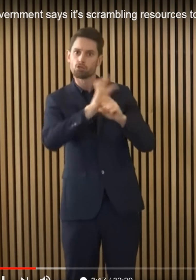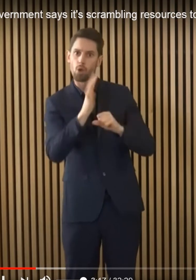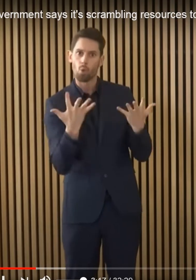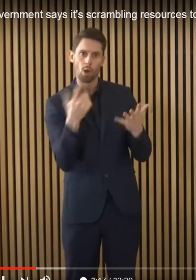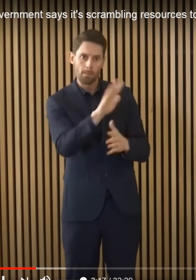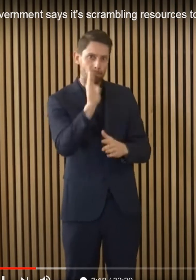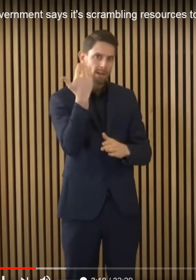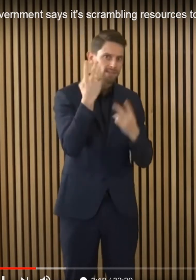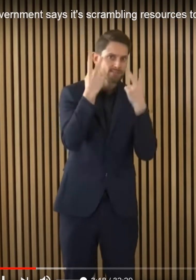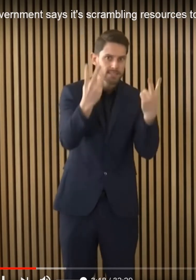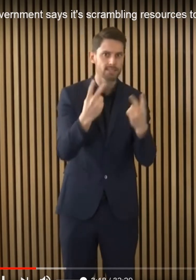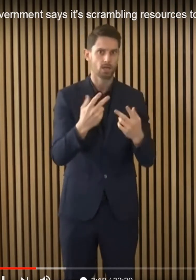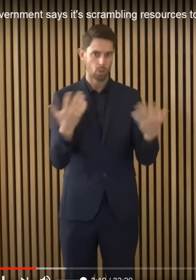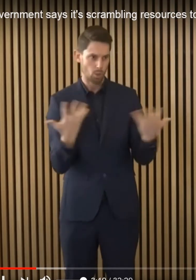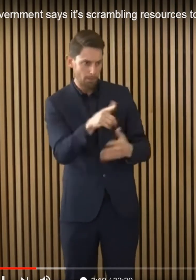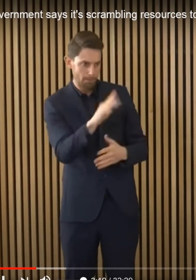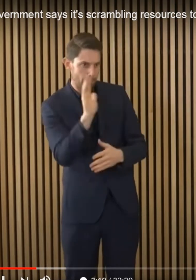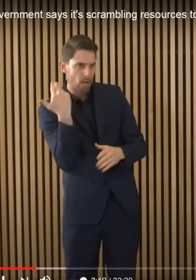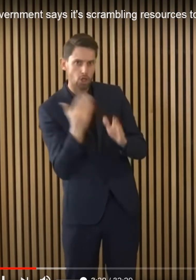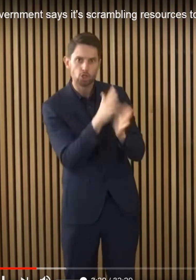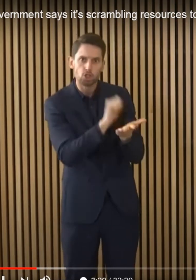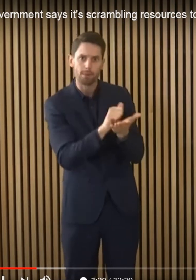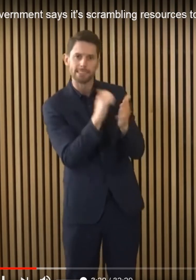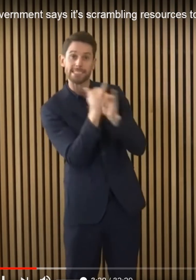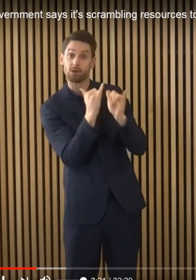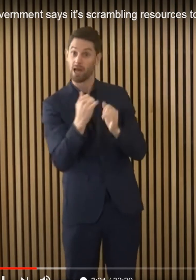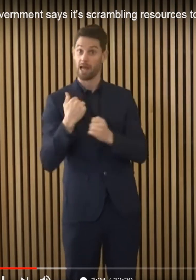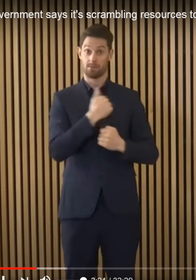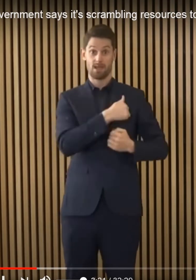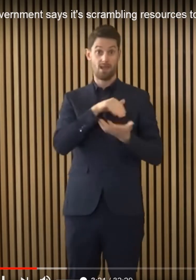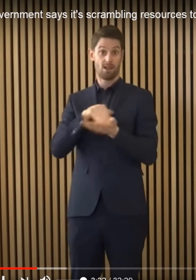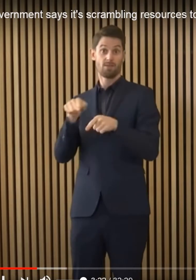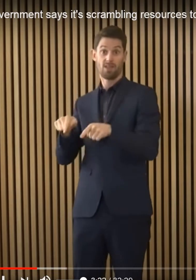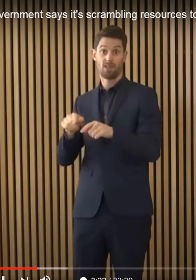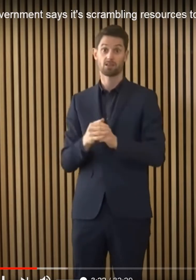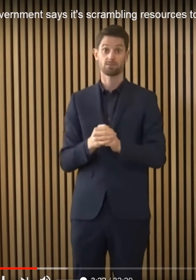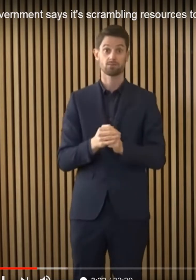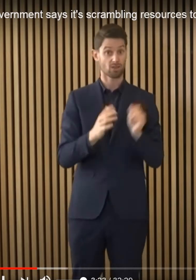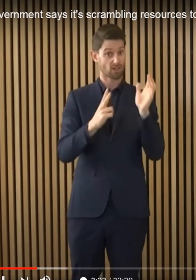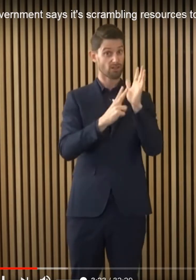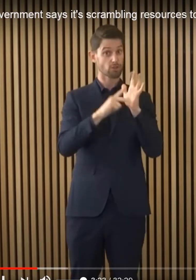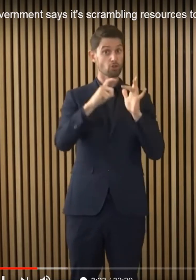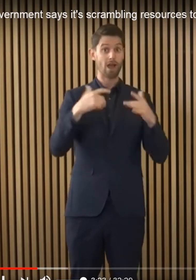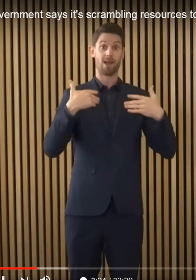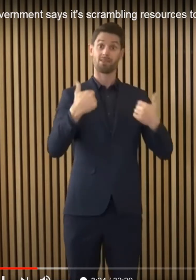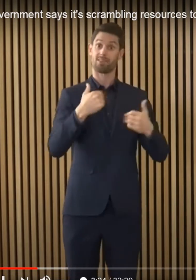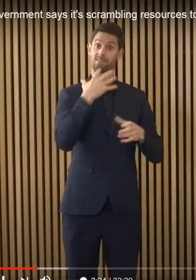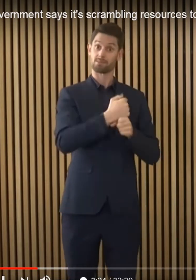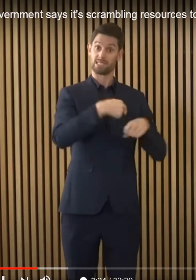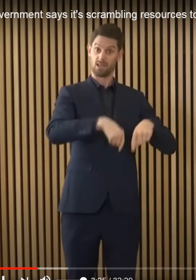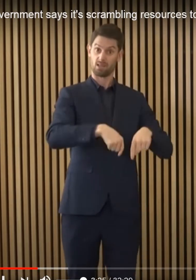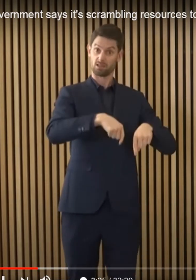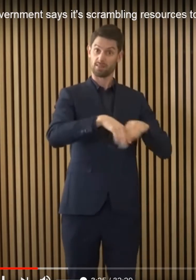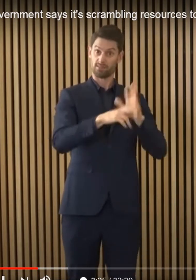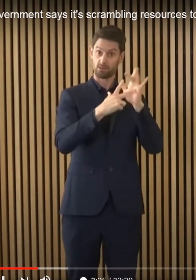thank the Victorian Public Health Unit for their work. It's been 6 long and diligent months, and there are many more